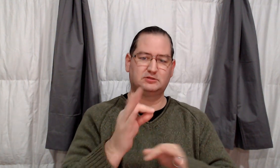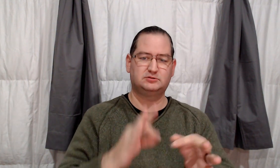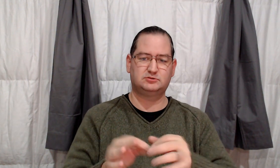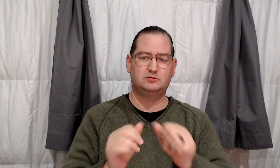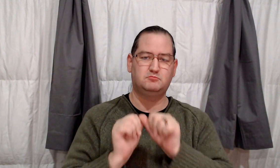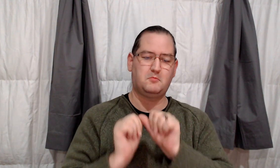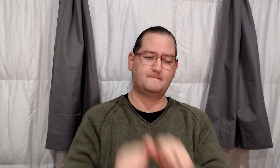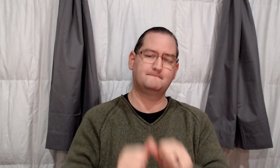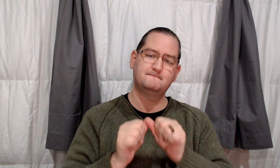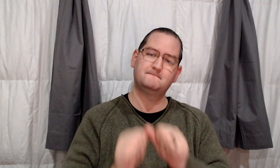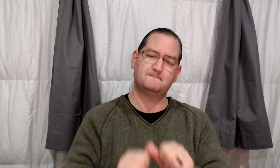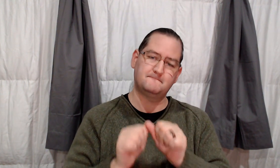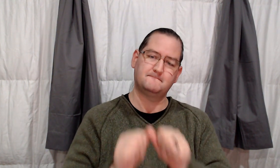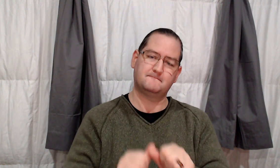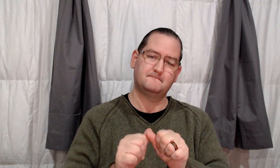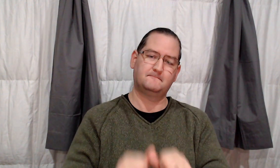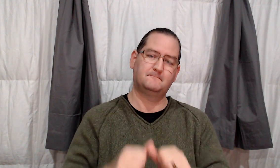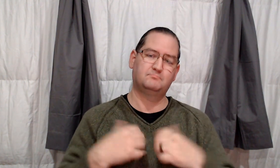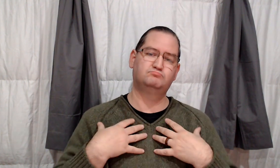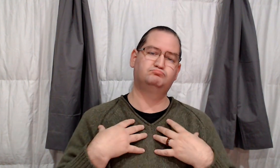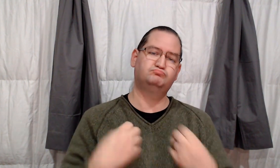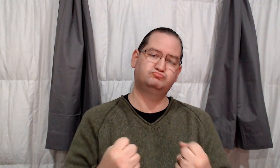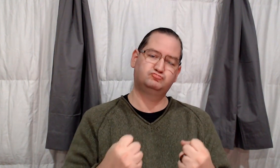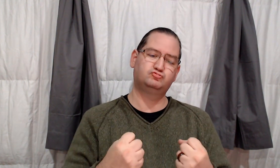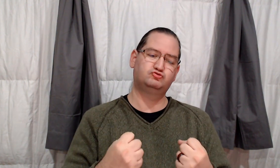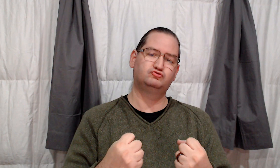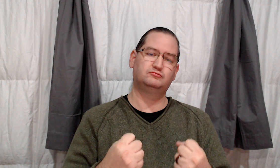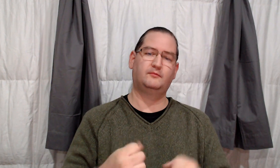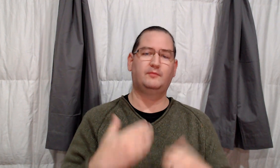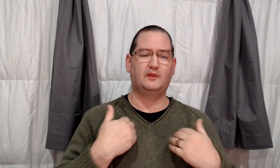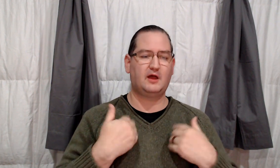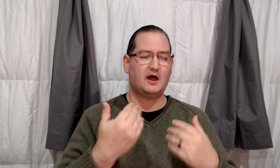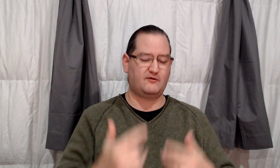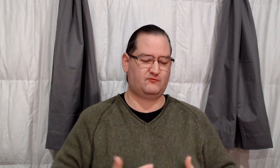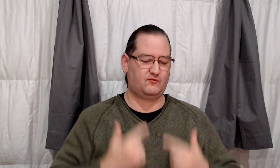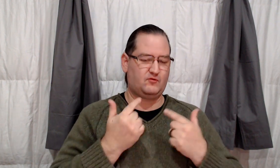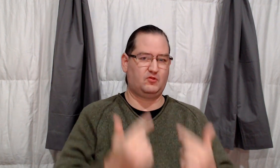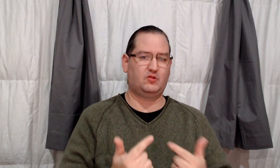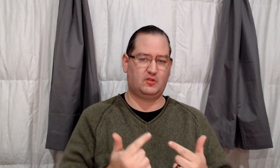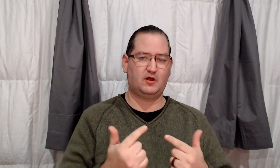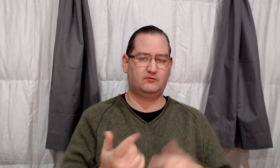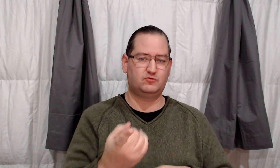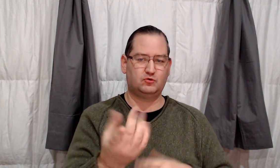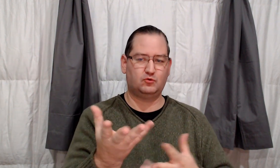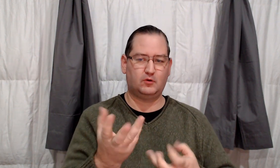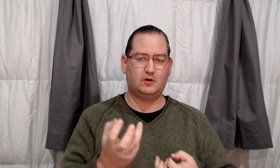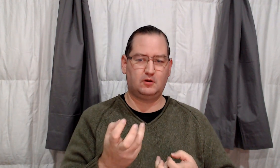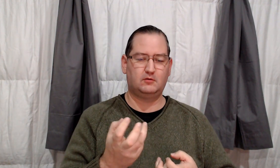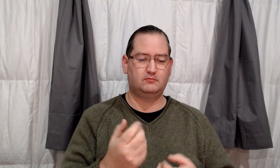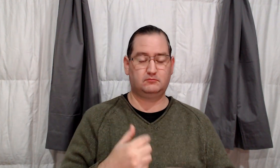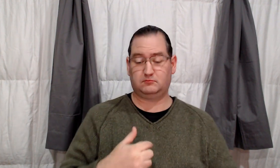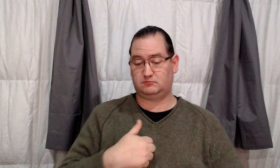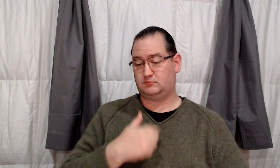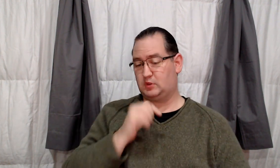want. Now, I didn't say that smoking is a poor substitute for being there for the people you